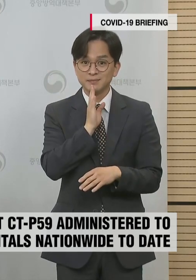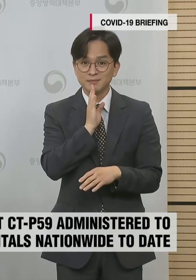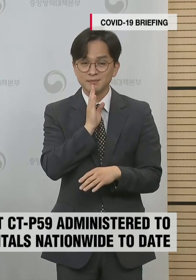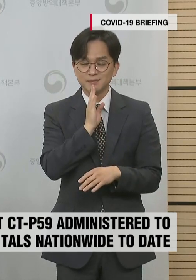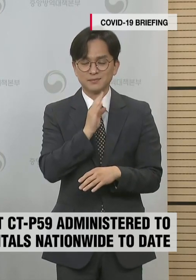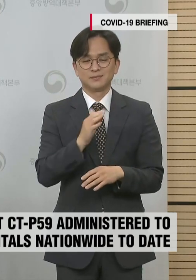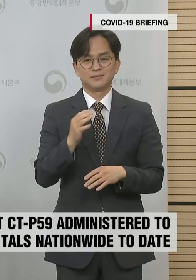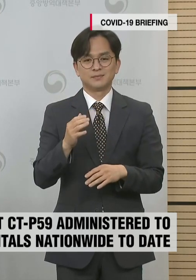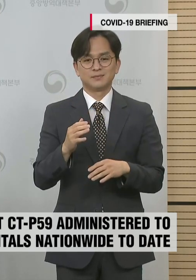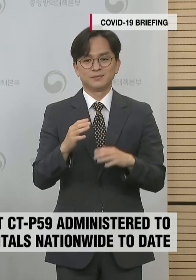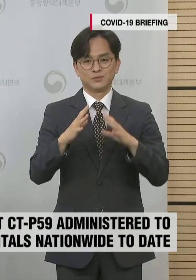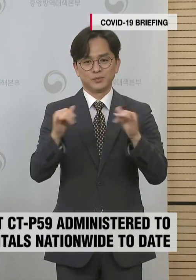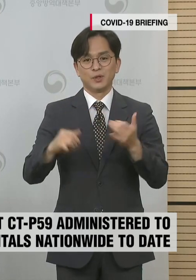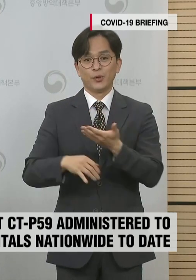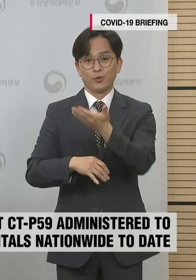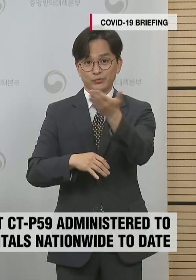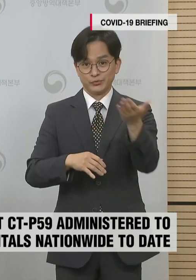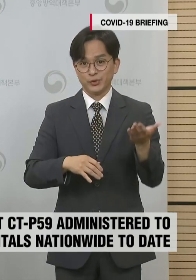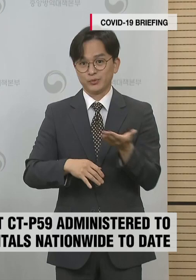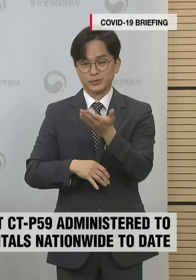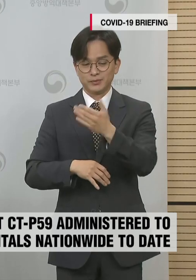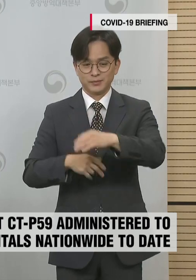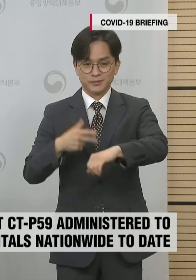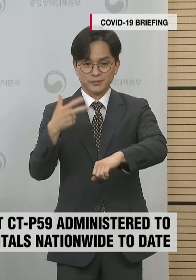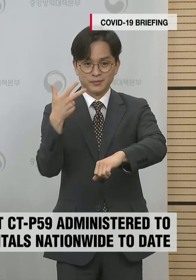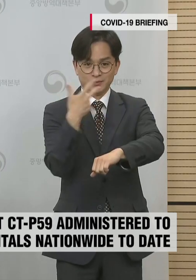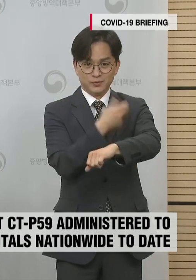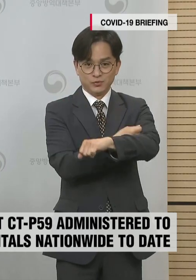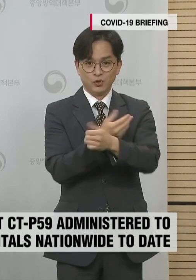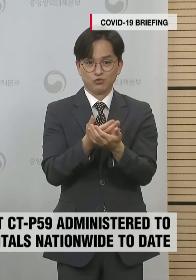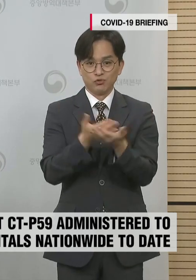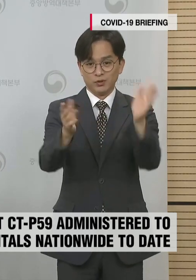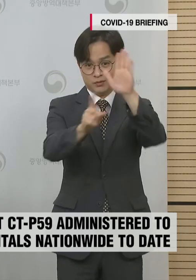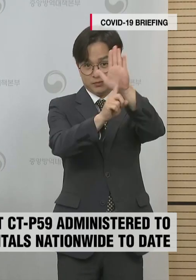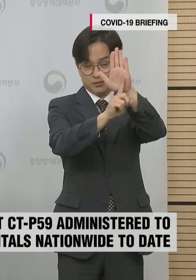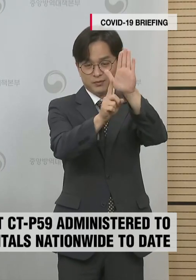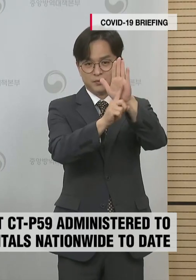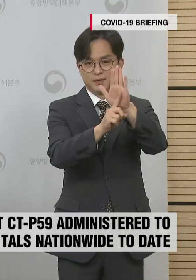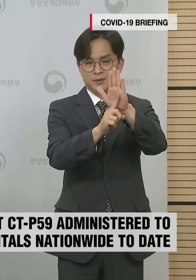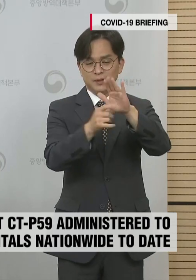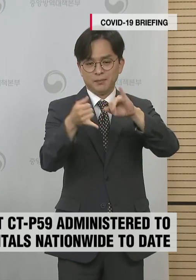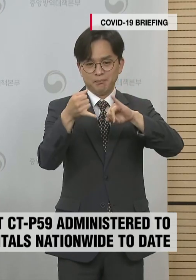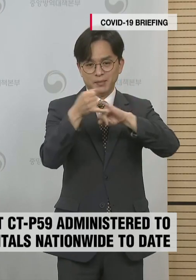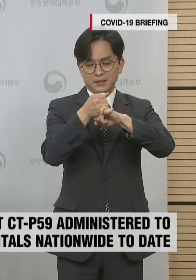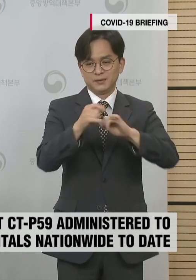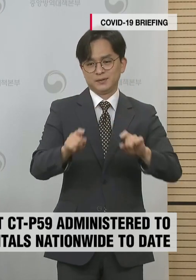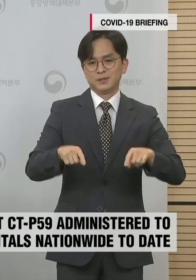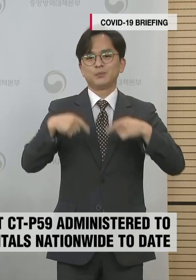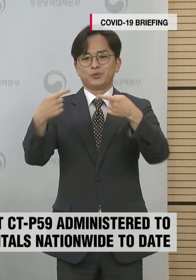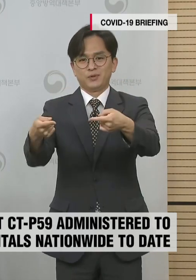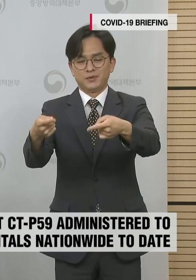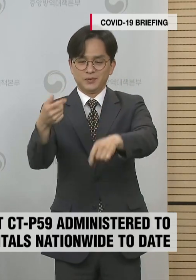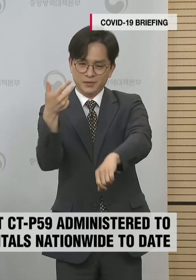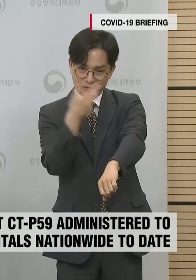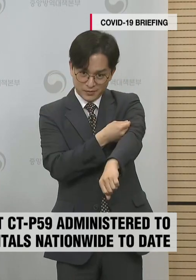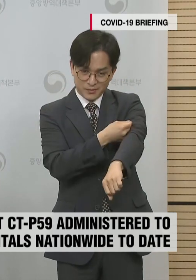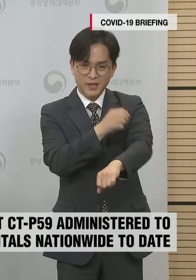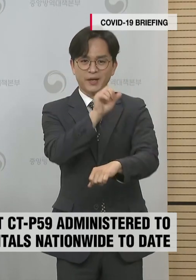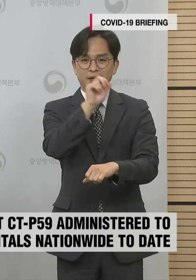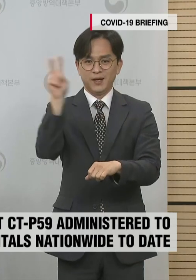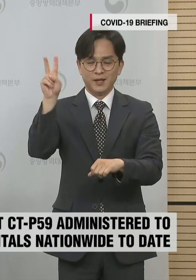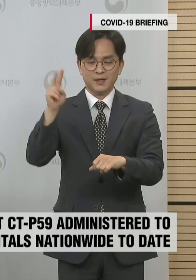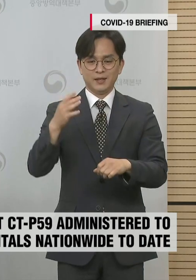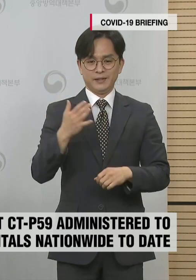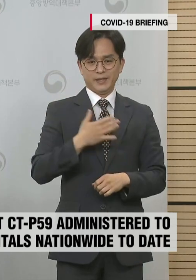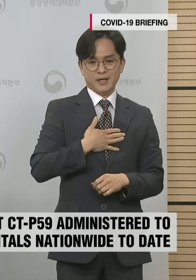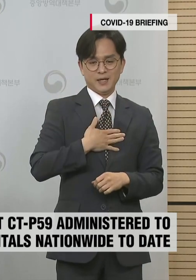the fact that these COVID-19 vaccines have been administered globally, and more than 200